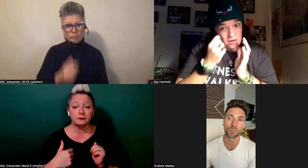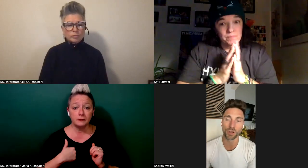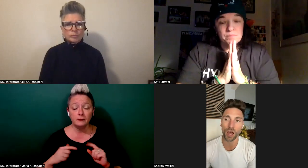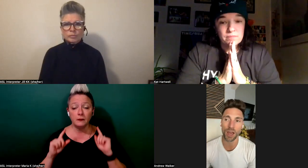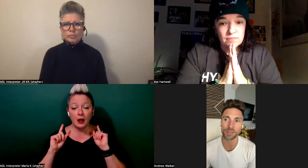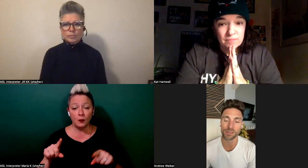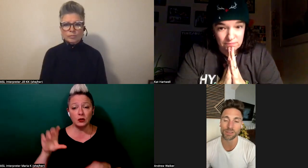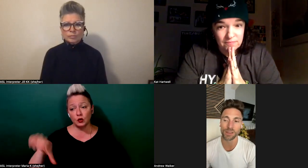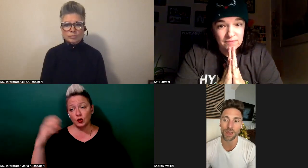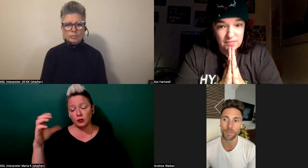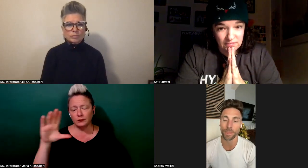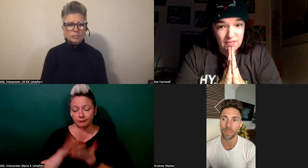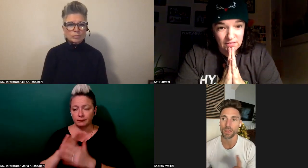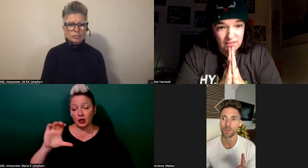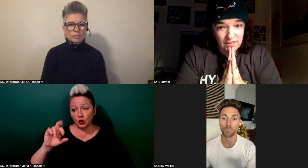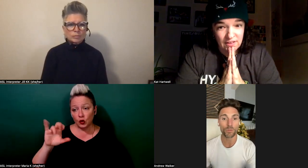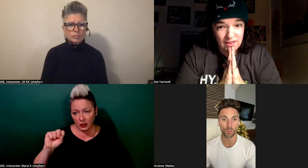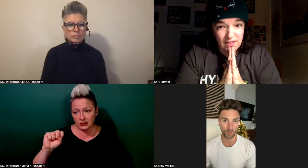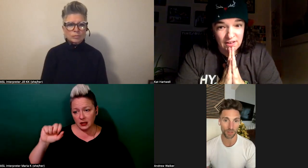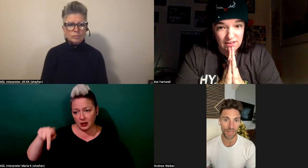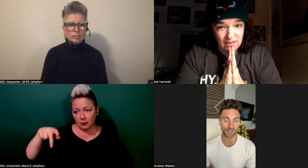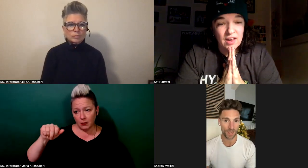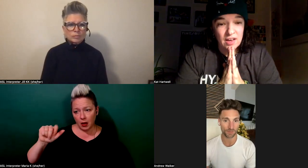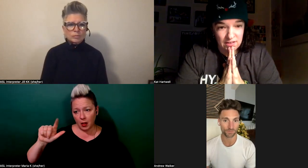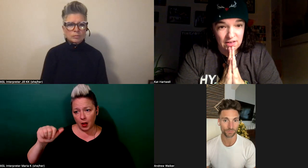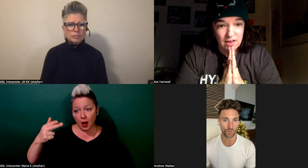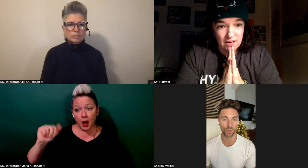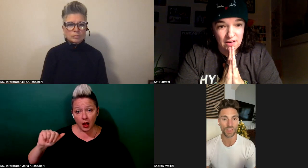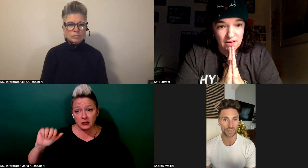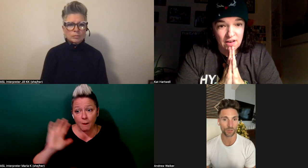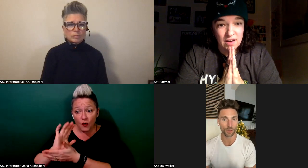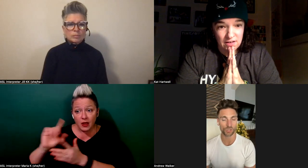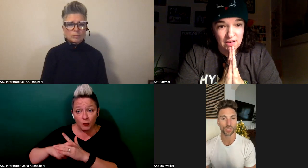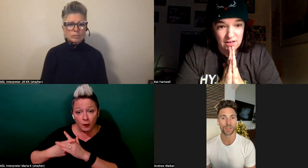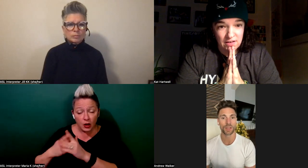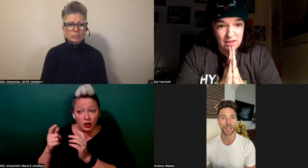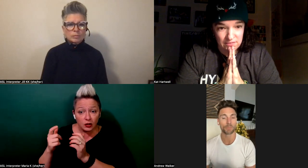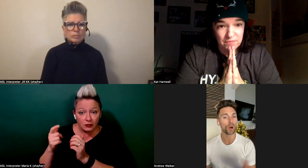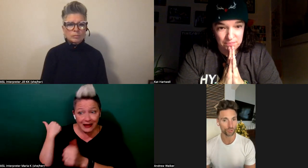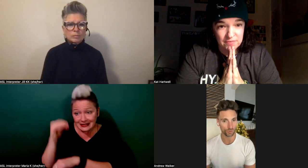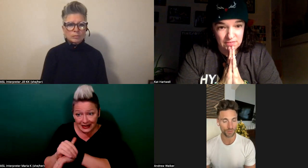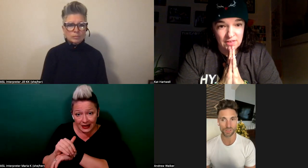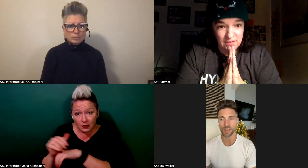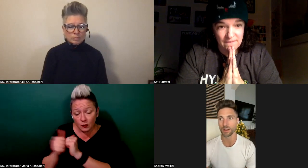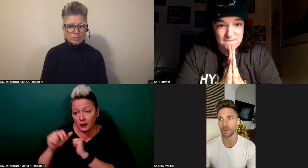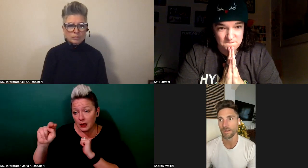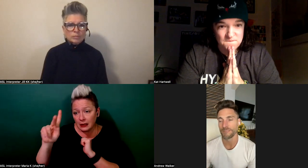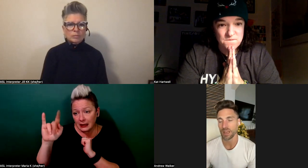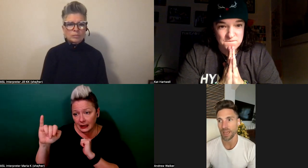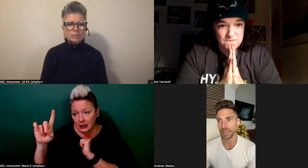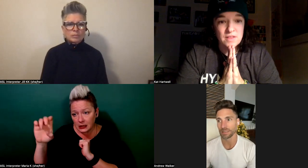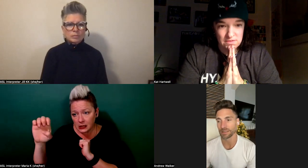Chris Palaha's movie premiere last night with Nikki DeLoach, and Paul Green was